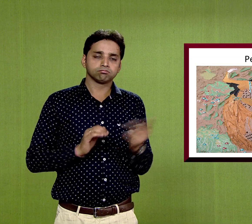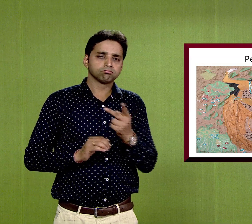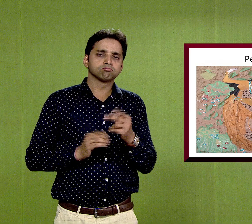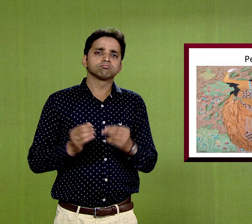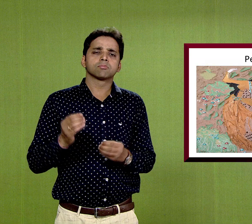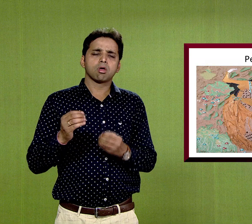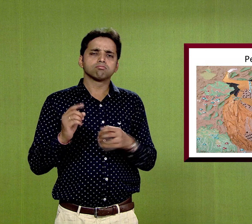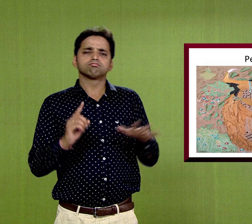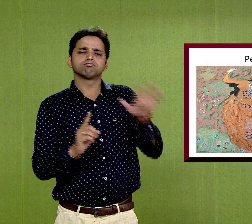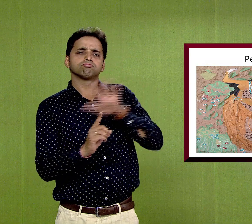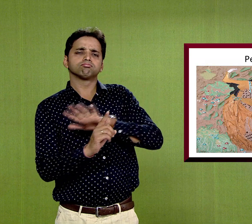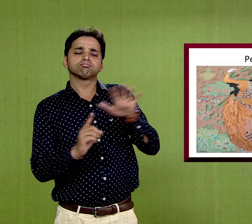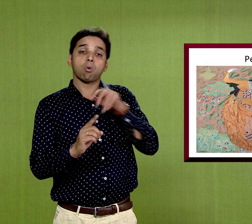influences on Indian paintings.